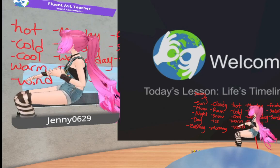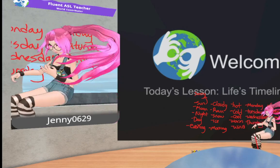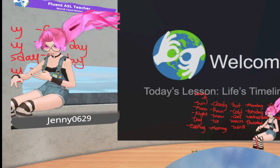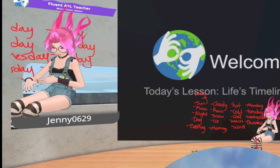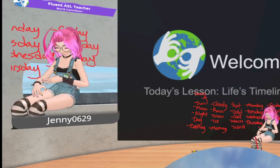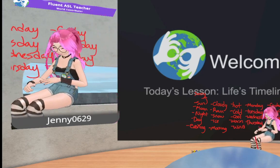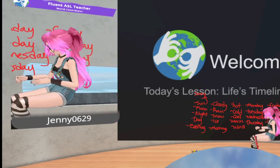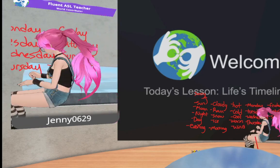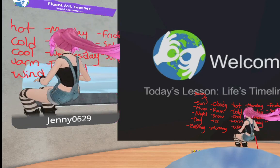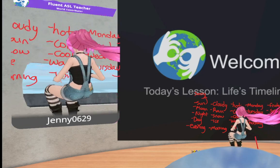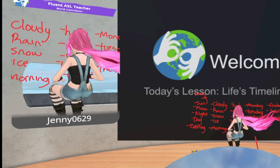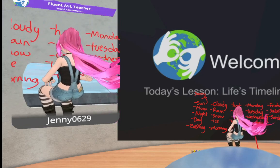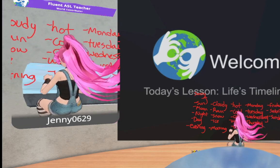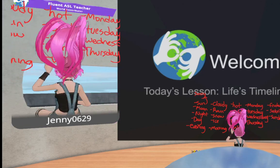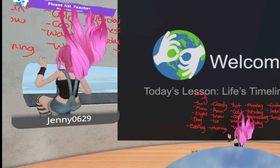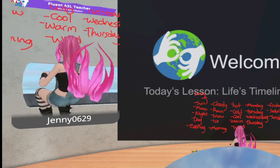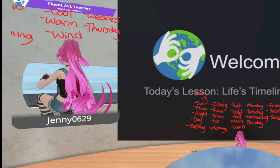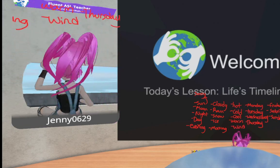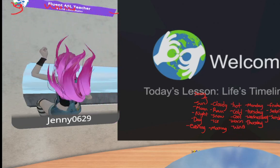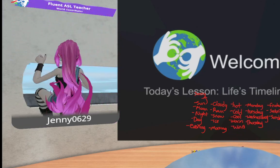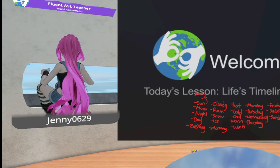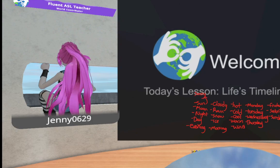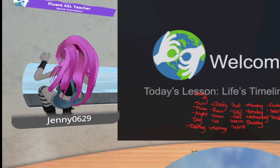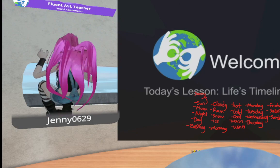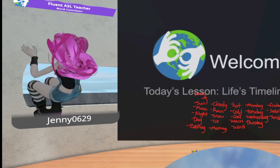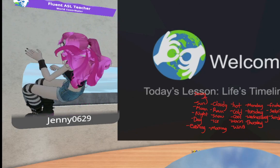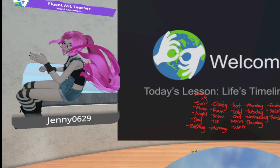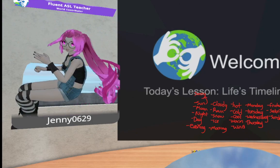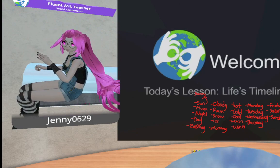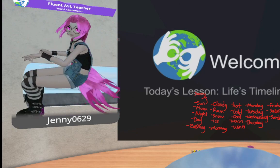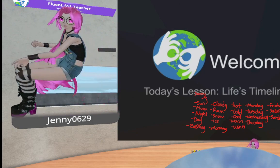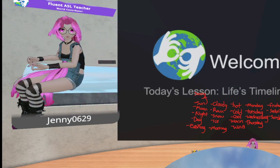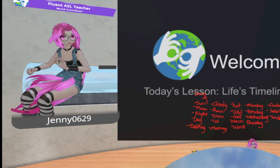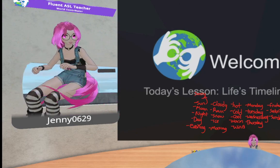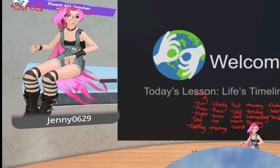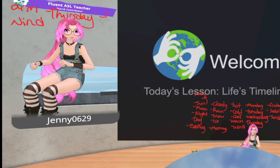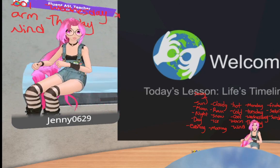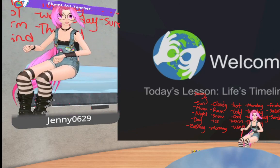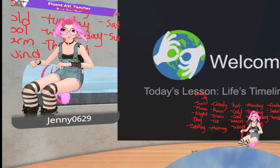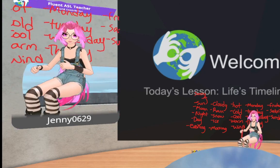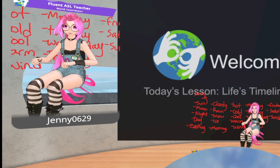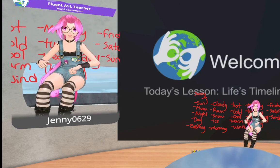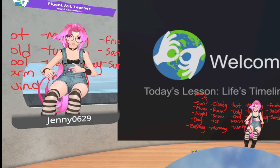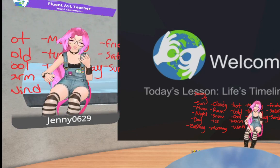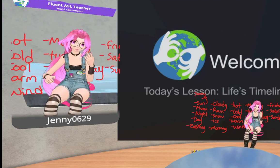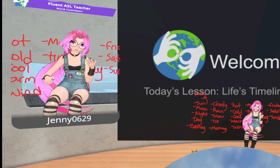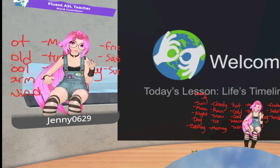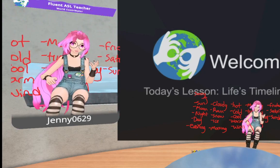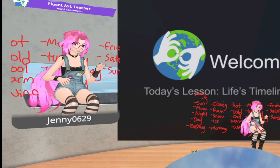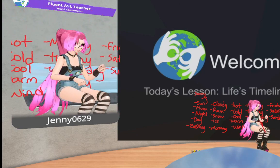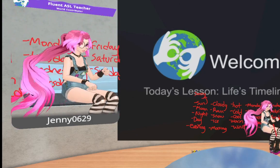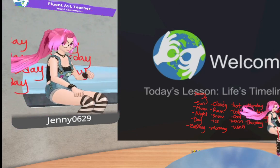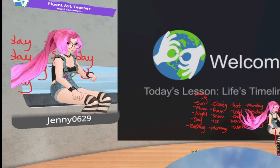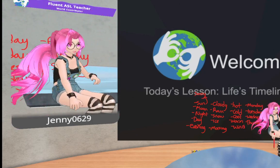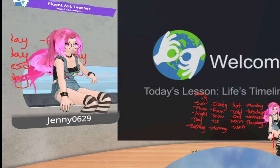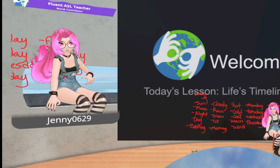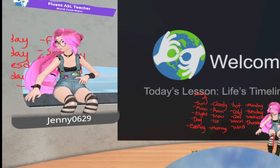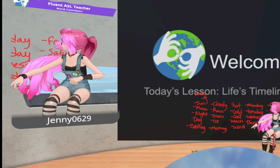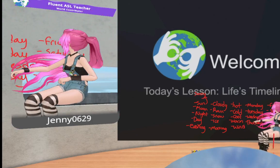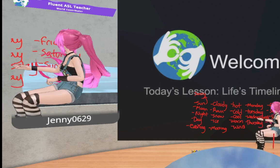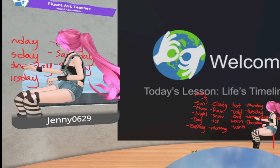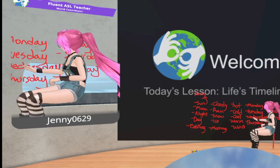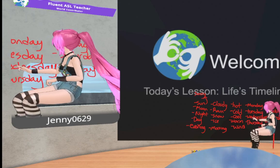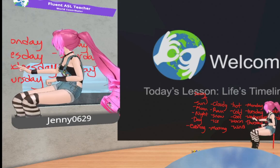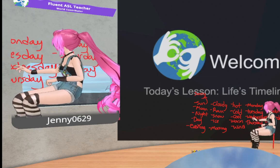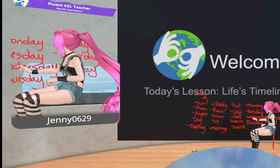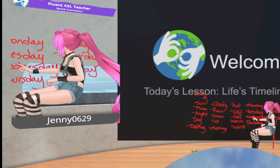I'm like, all right, next vocab word is like writing down here. You guys can see that, right?